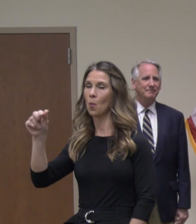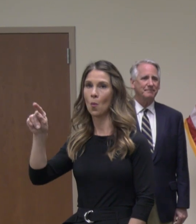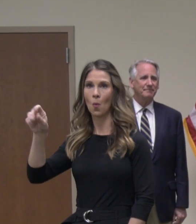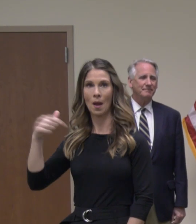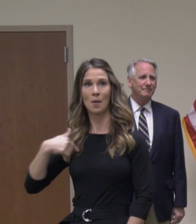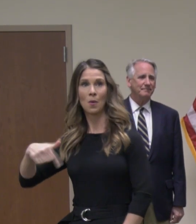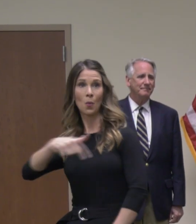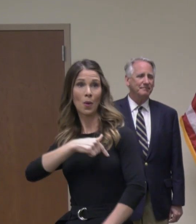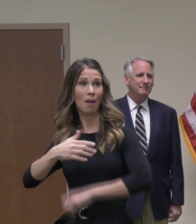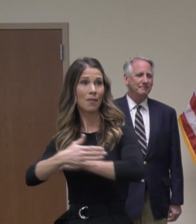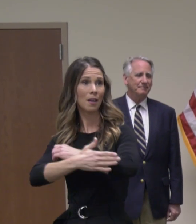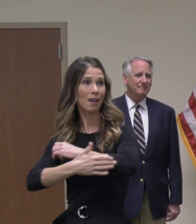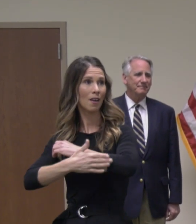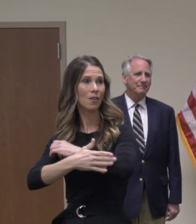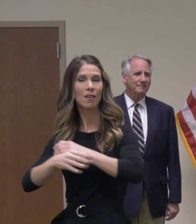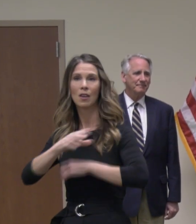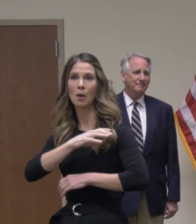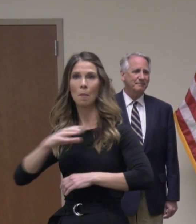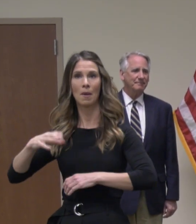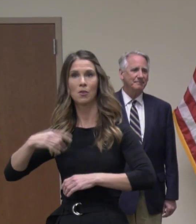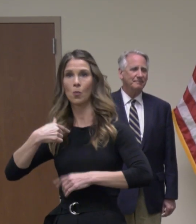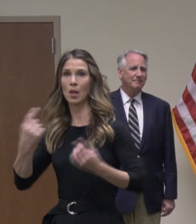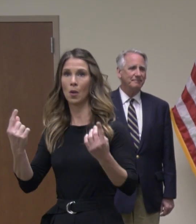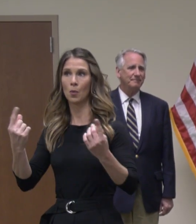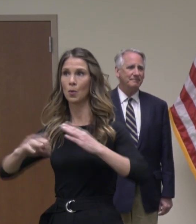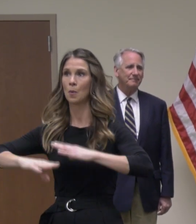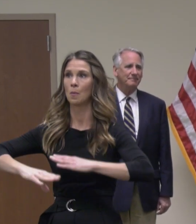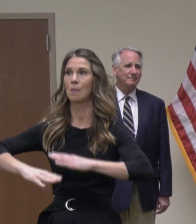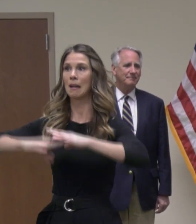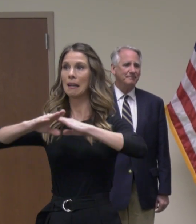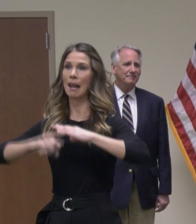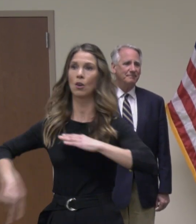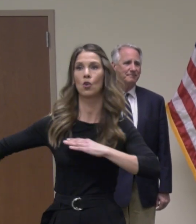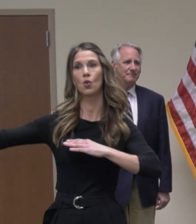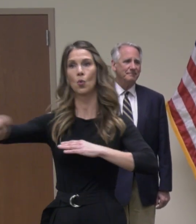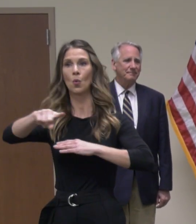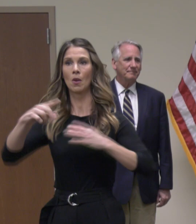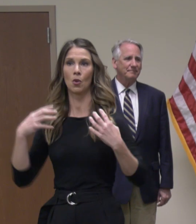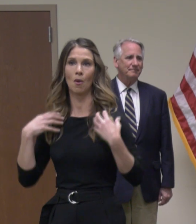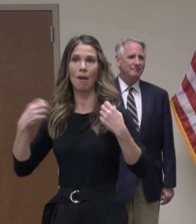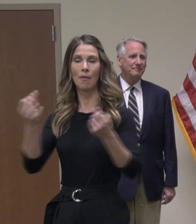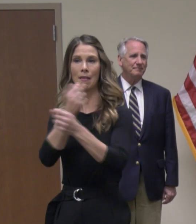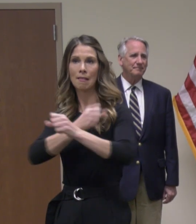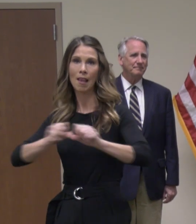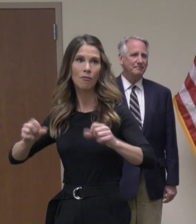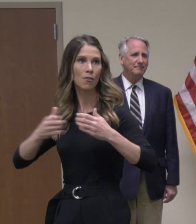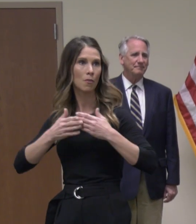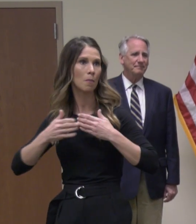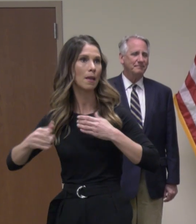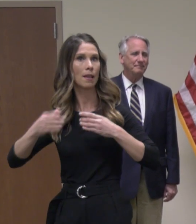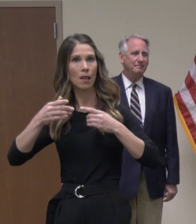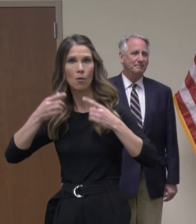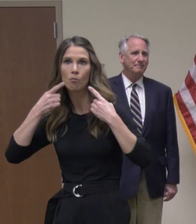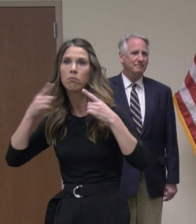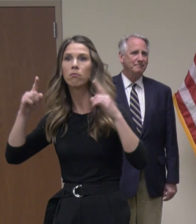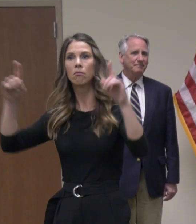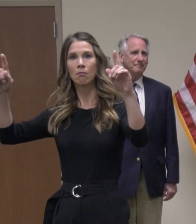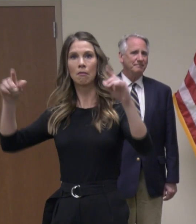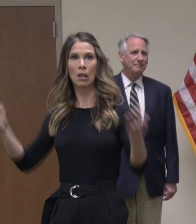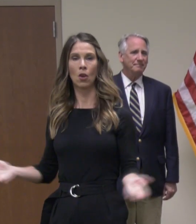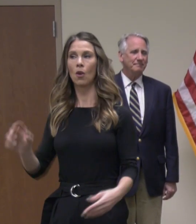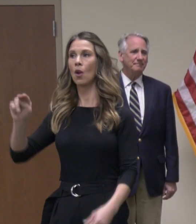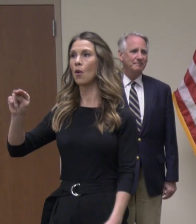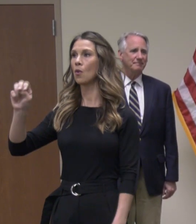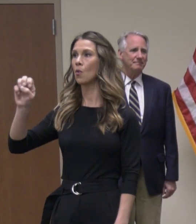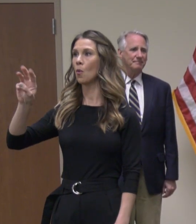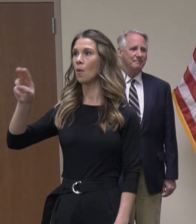Commission, and we will do whatever it takes to protect the health, safety, and welfare of every citizen in New Hanover County. I